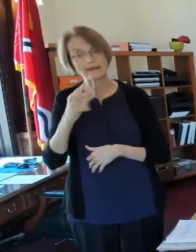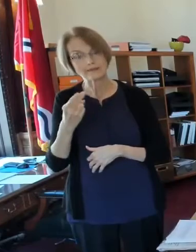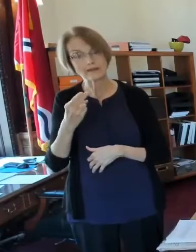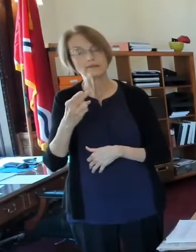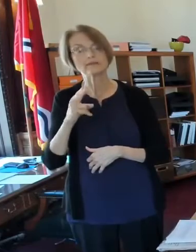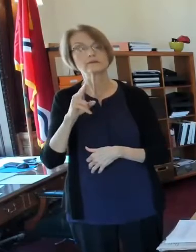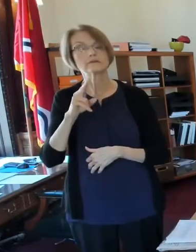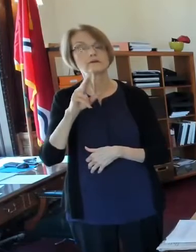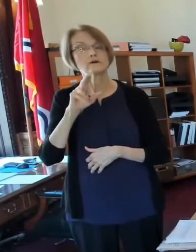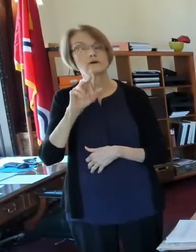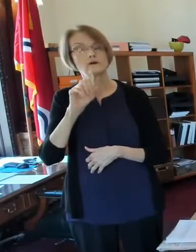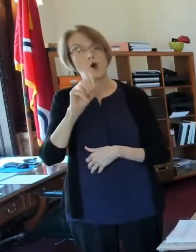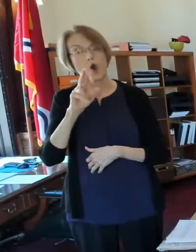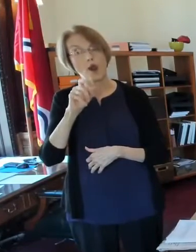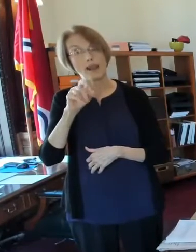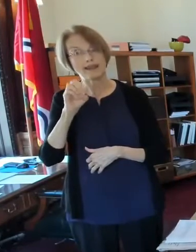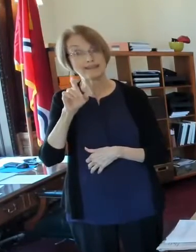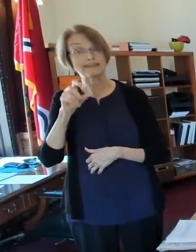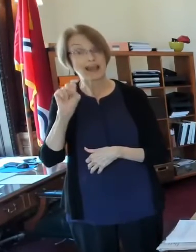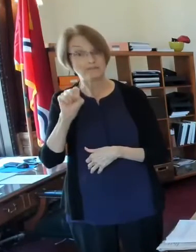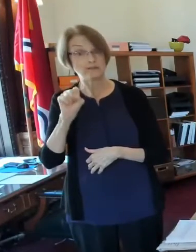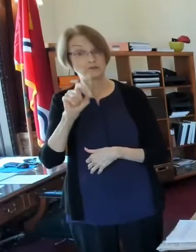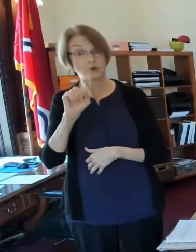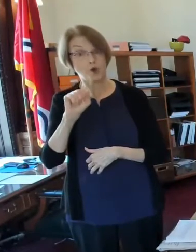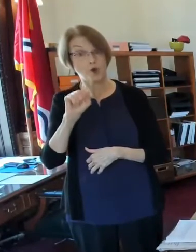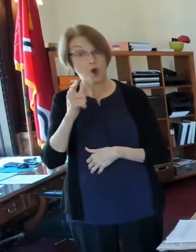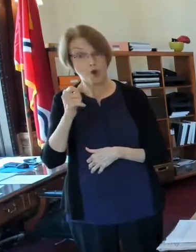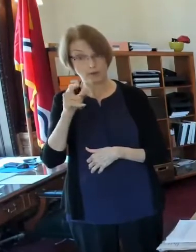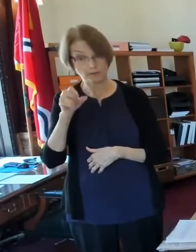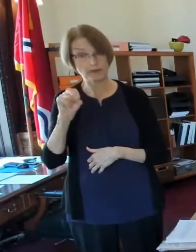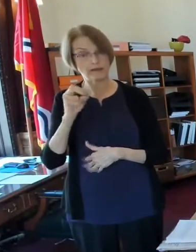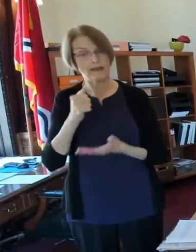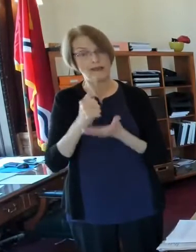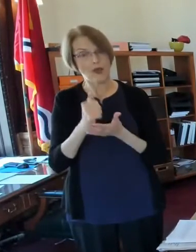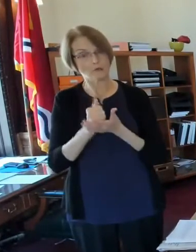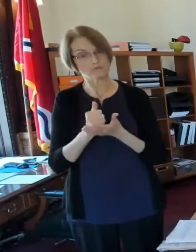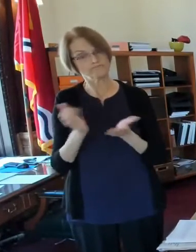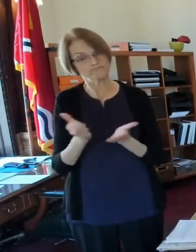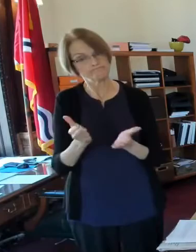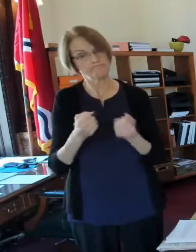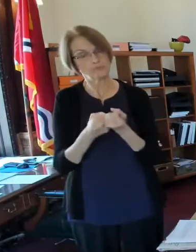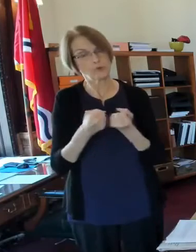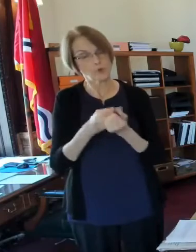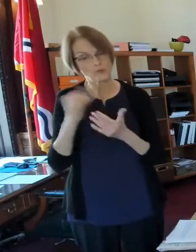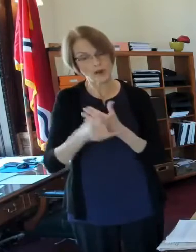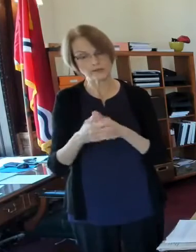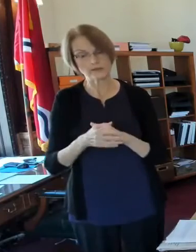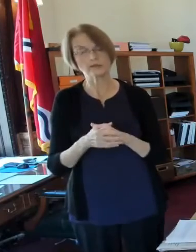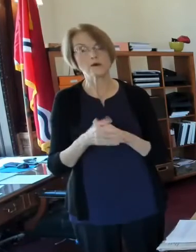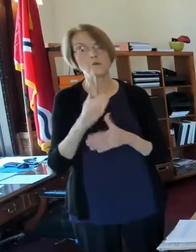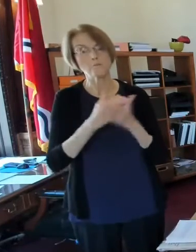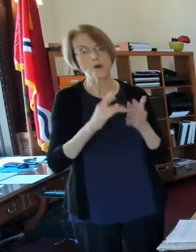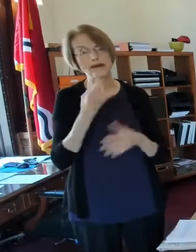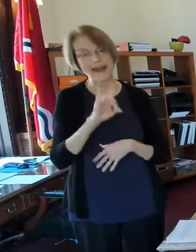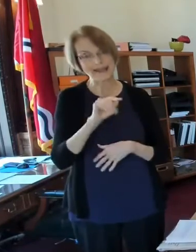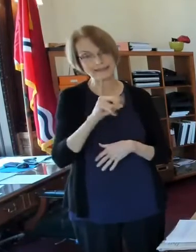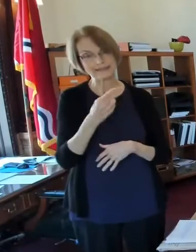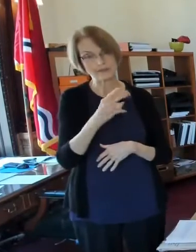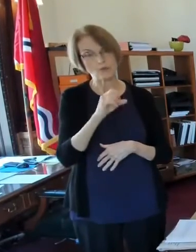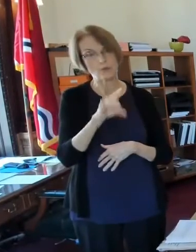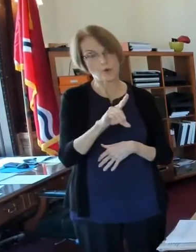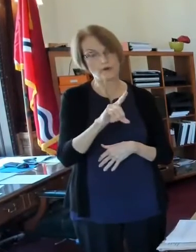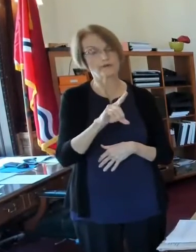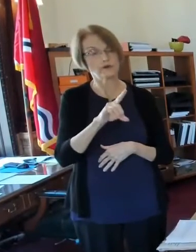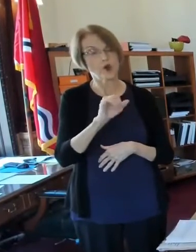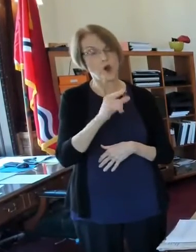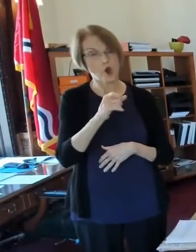Davis. She has helped tremendously with this project. A part of it is in the 18th ward, which is Alderman Jesse Todd,